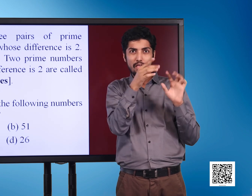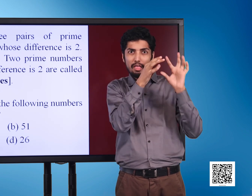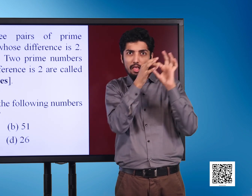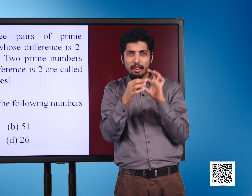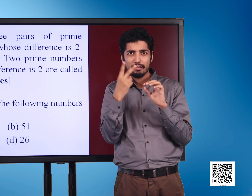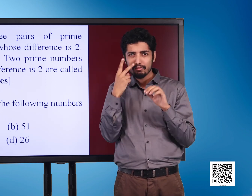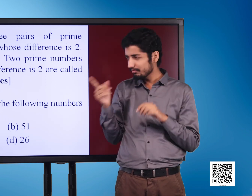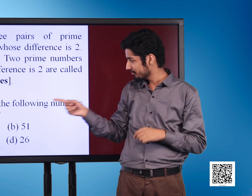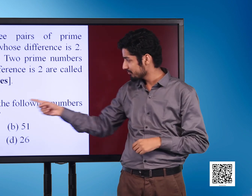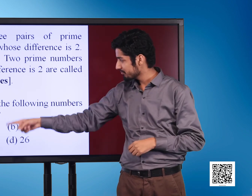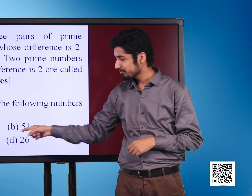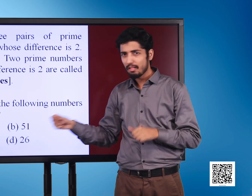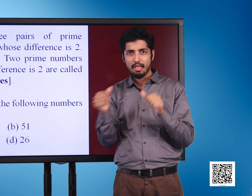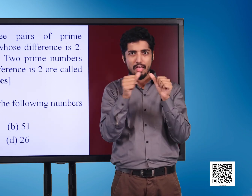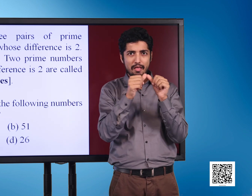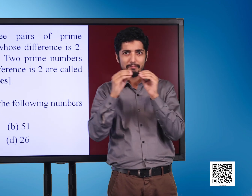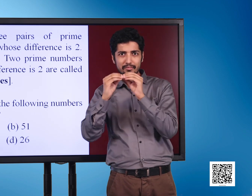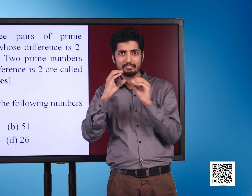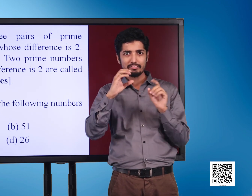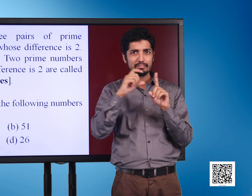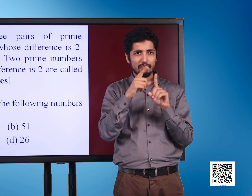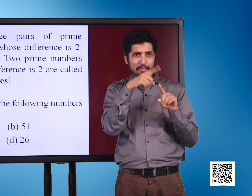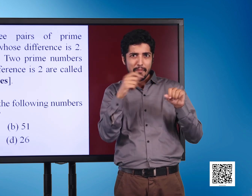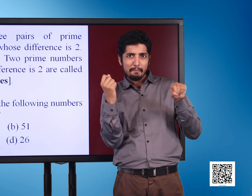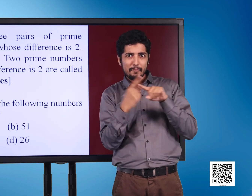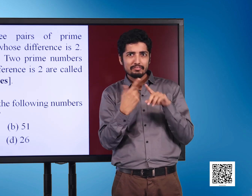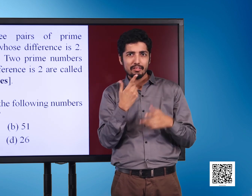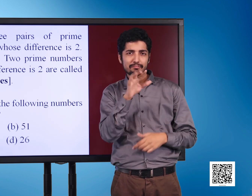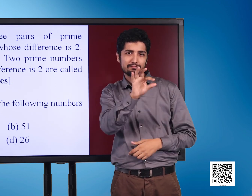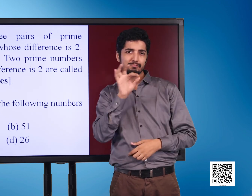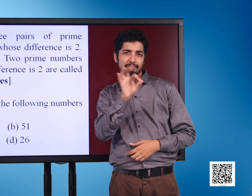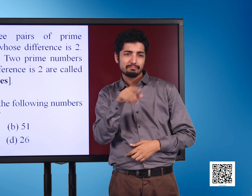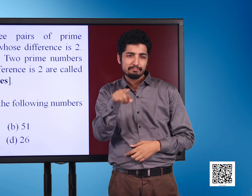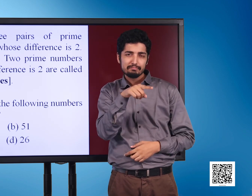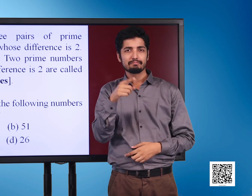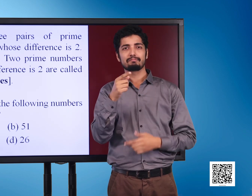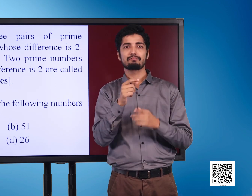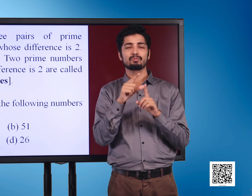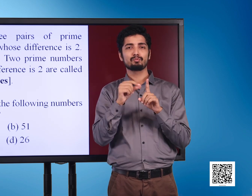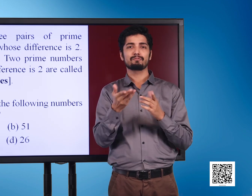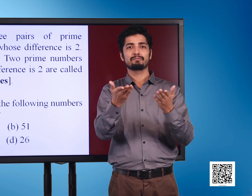A. 23, B. 51, C. 37, D26.